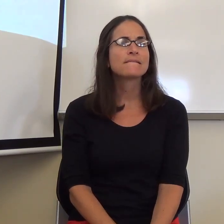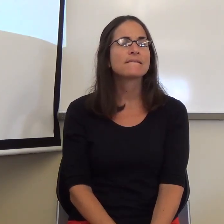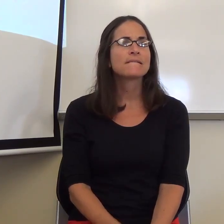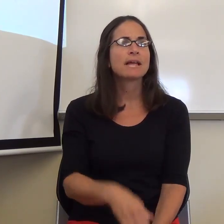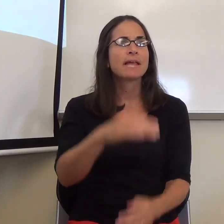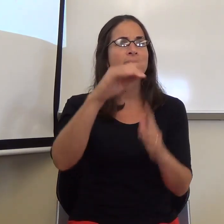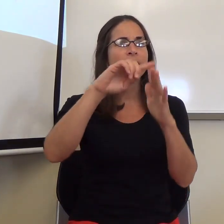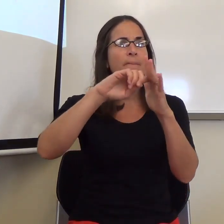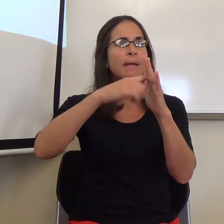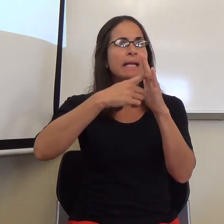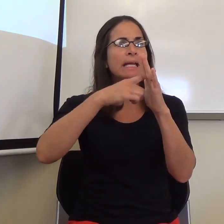come to mind?